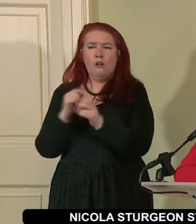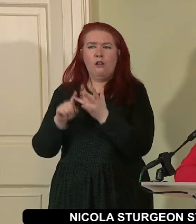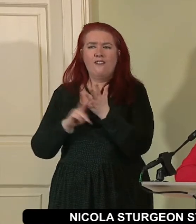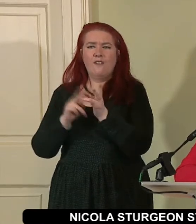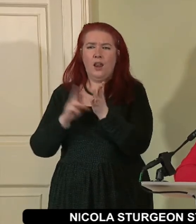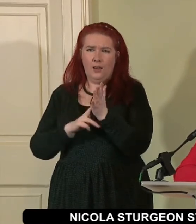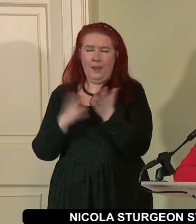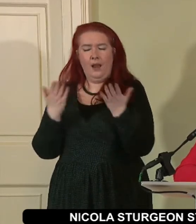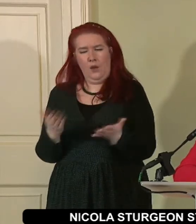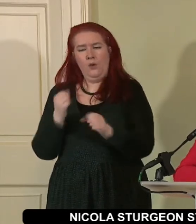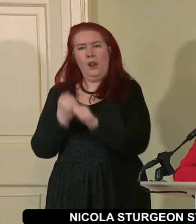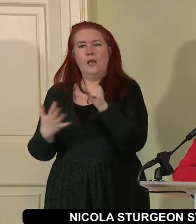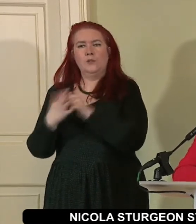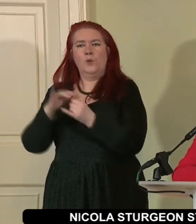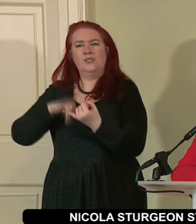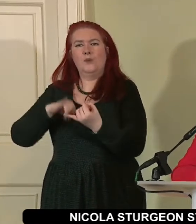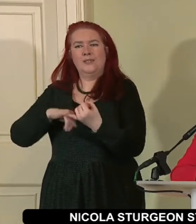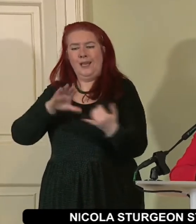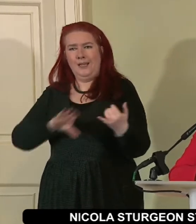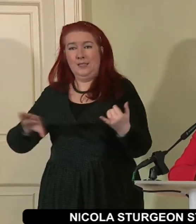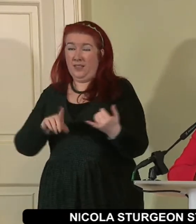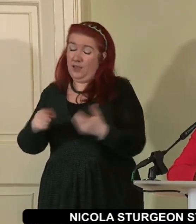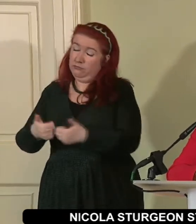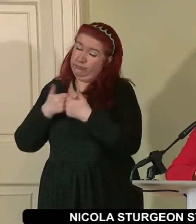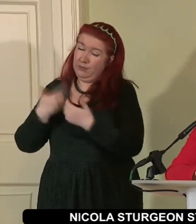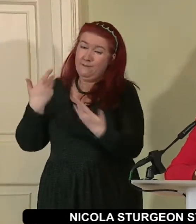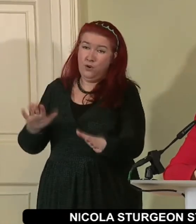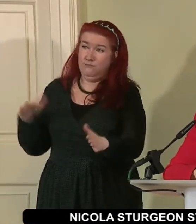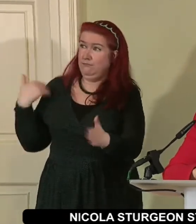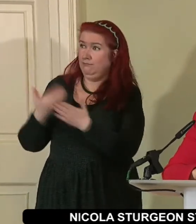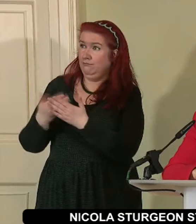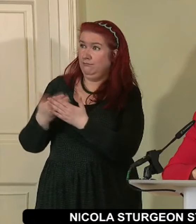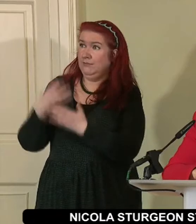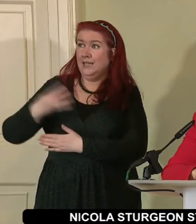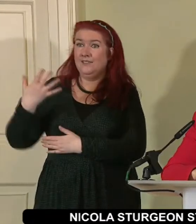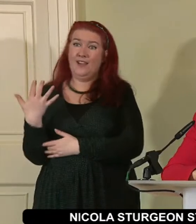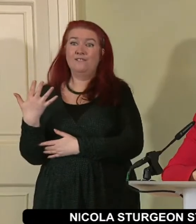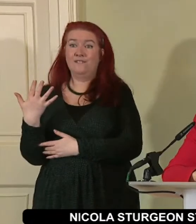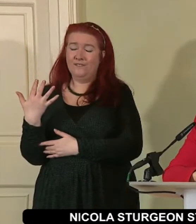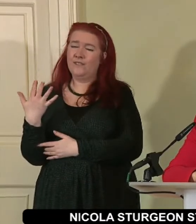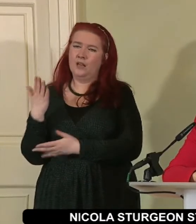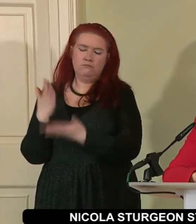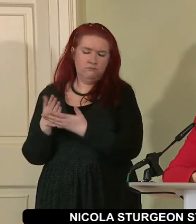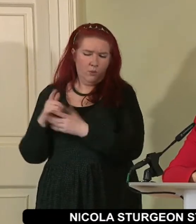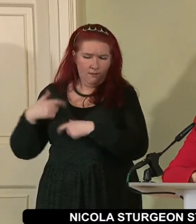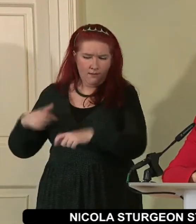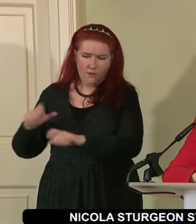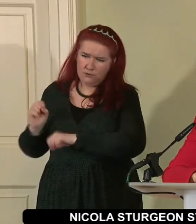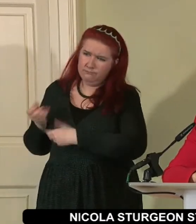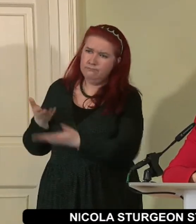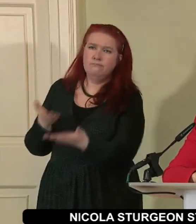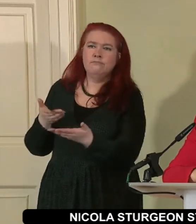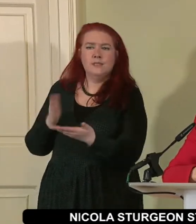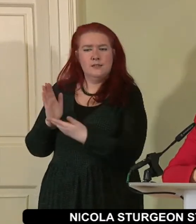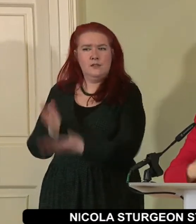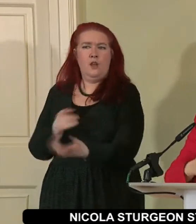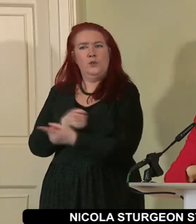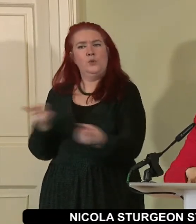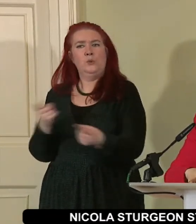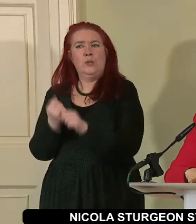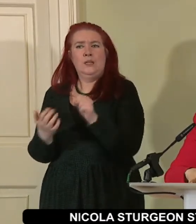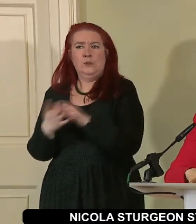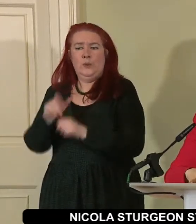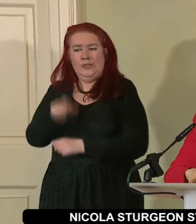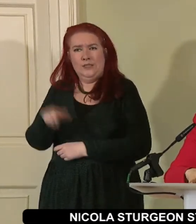have literally been by my side since 1995. And I look forward to continuing to serve my constituency to the best of my ability. I've given